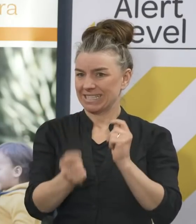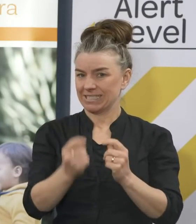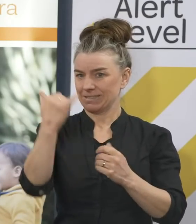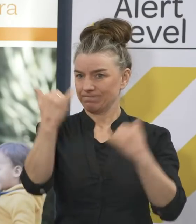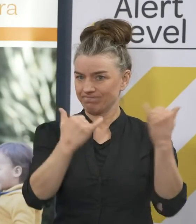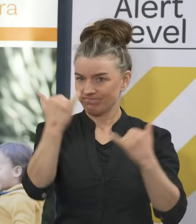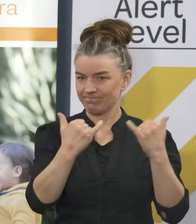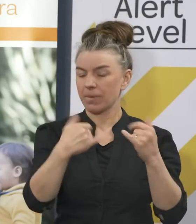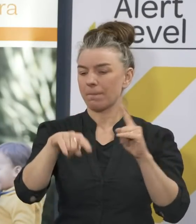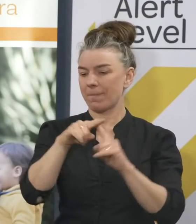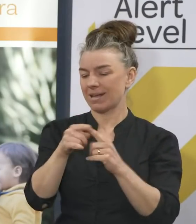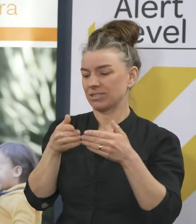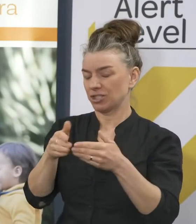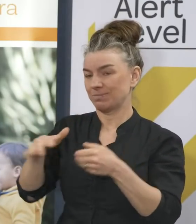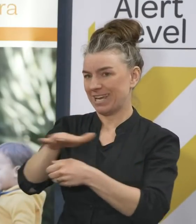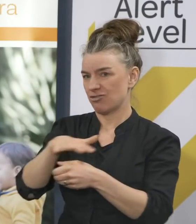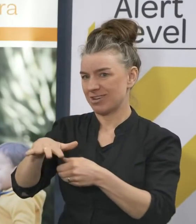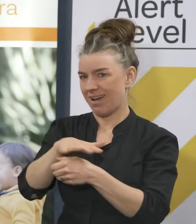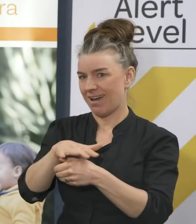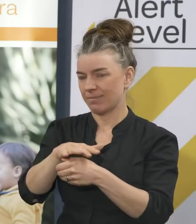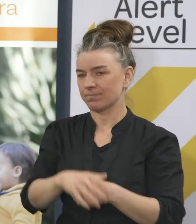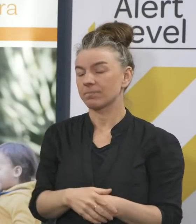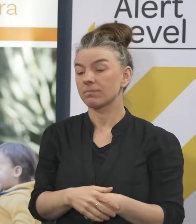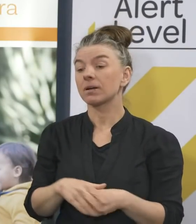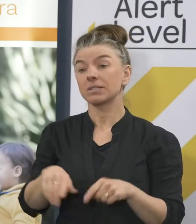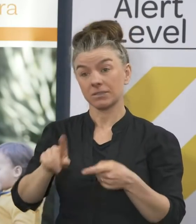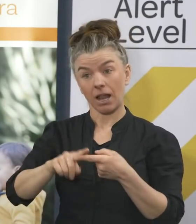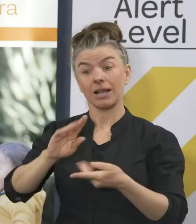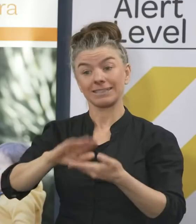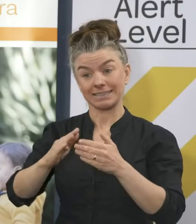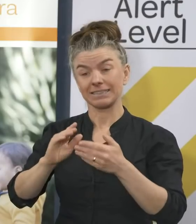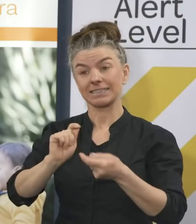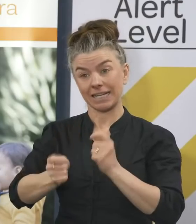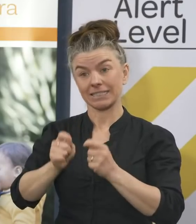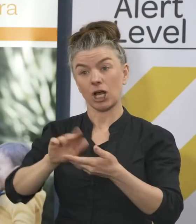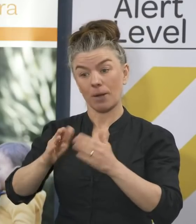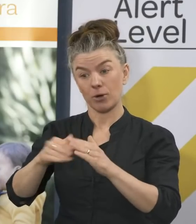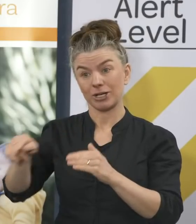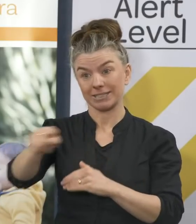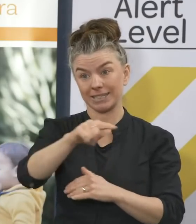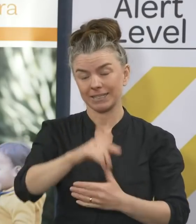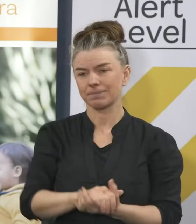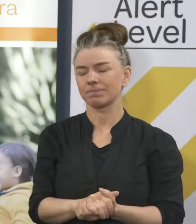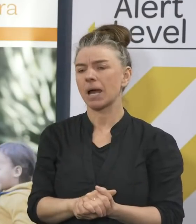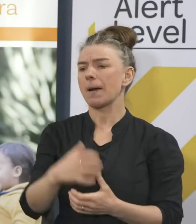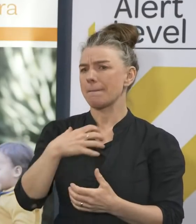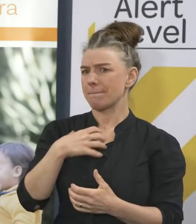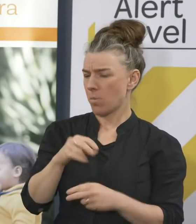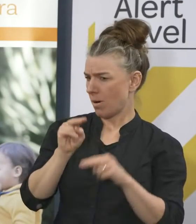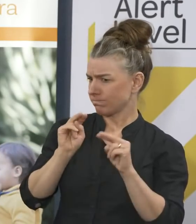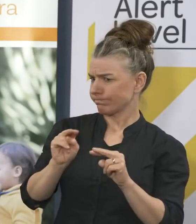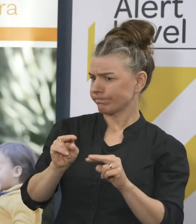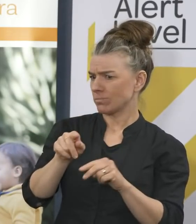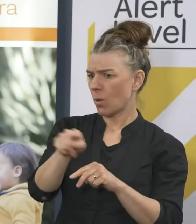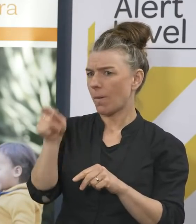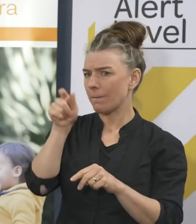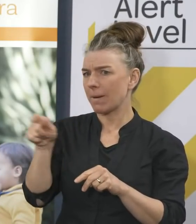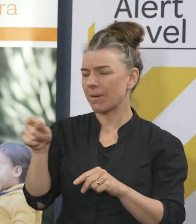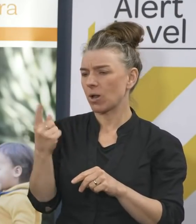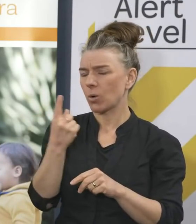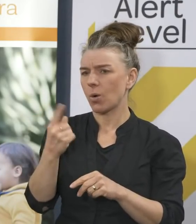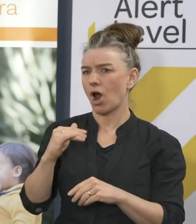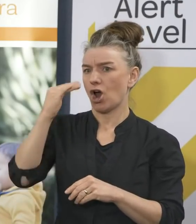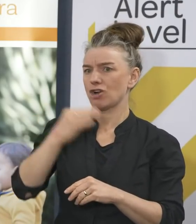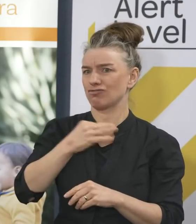ongoing community testing with a focus and particular high level of alert around people who may have additional high-risk